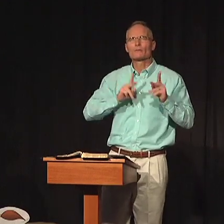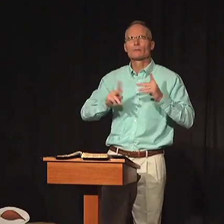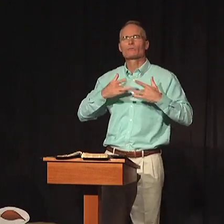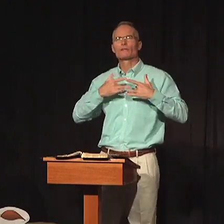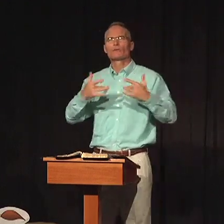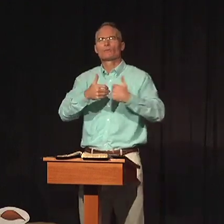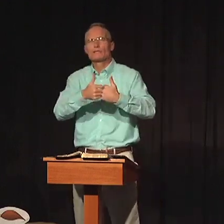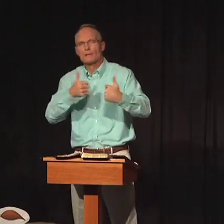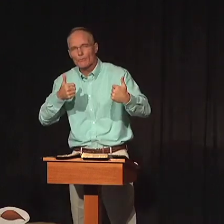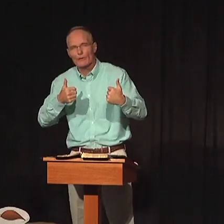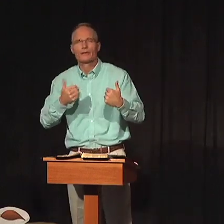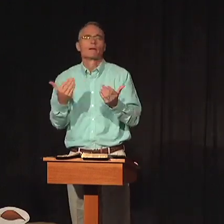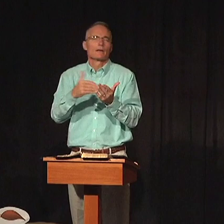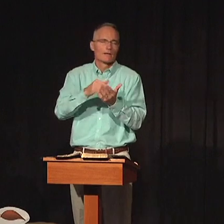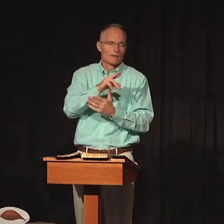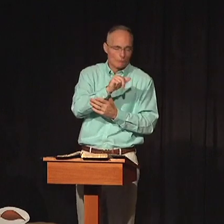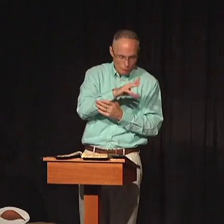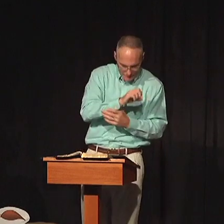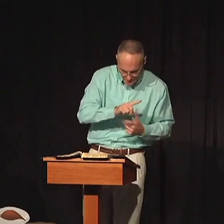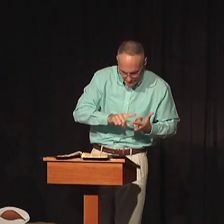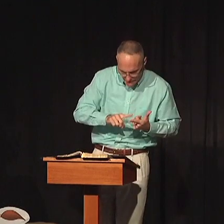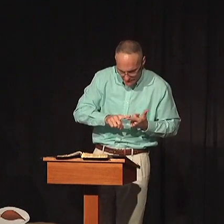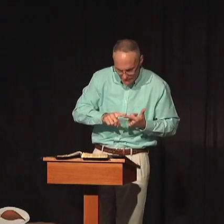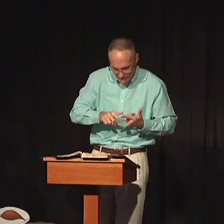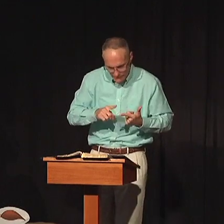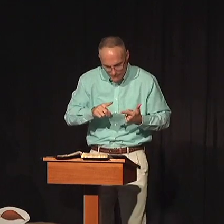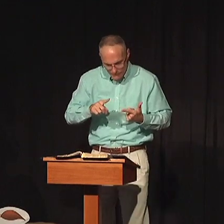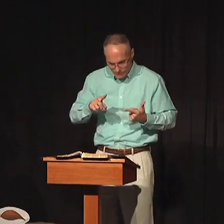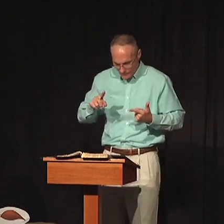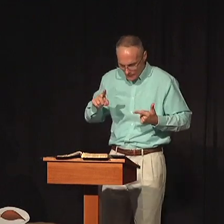And it means lots of different ways people tend to separate again, like race,